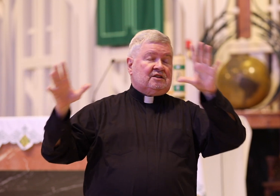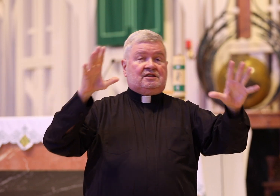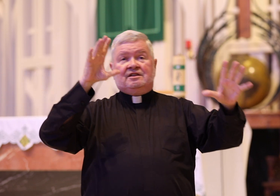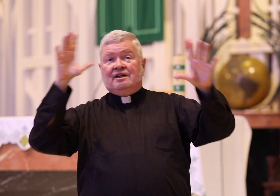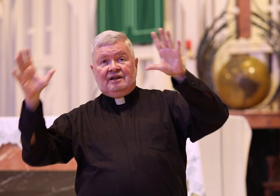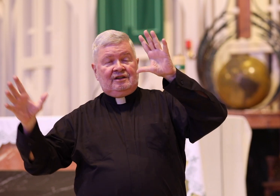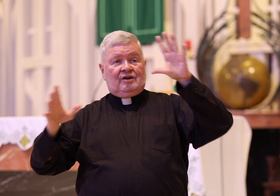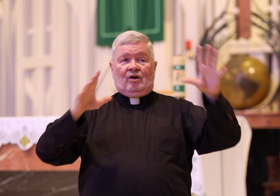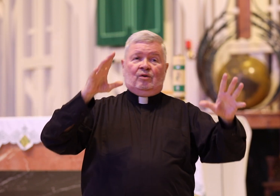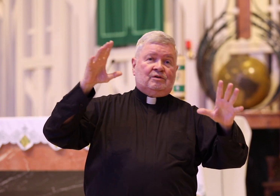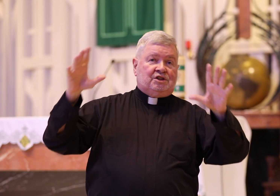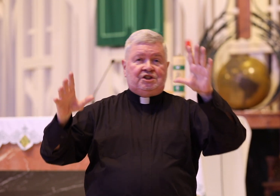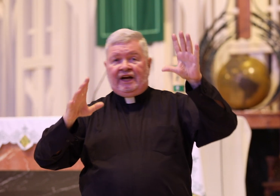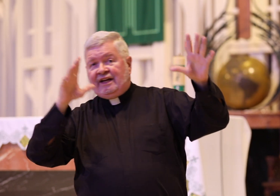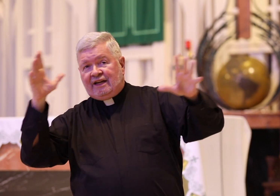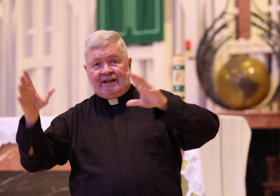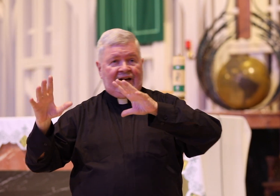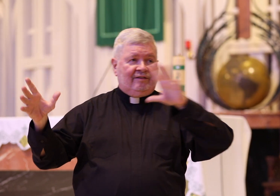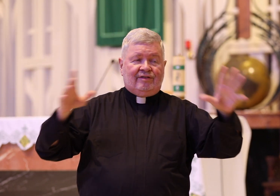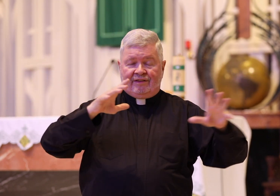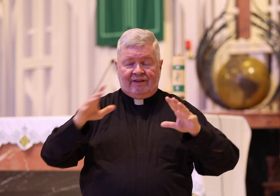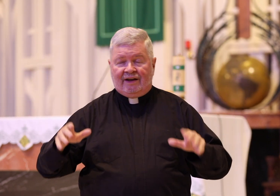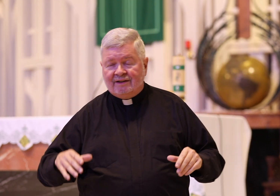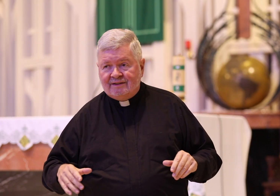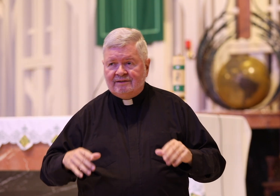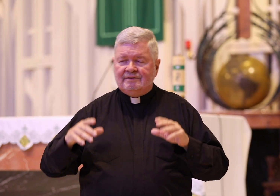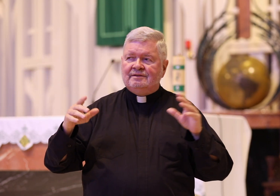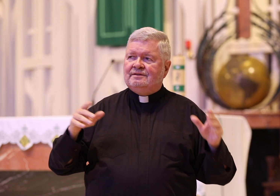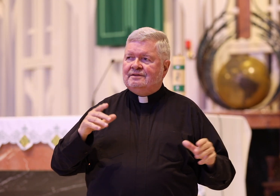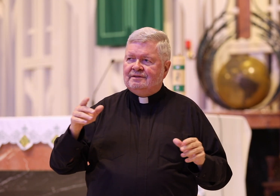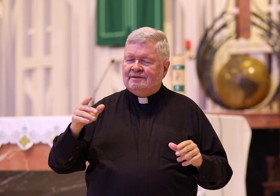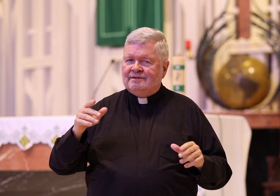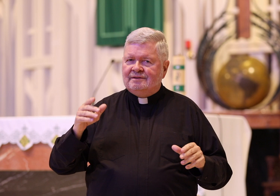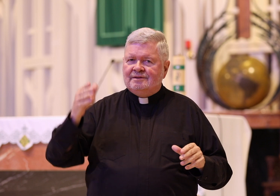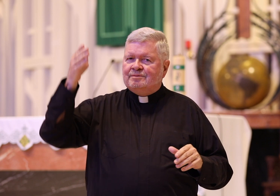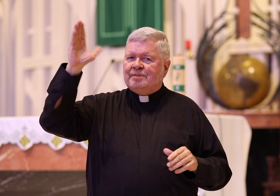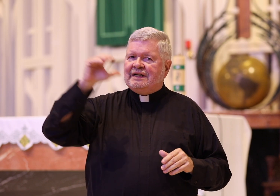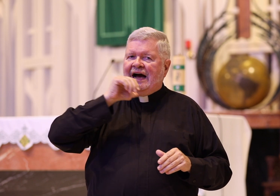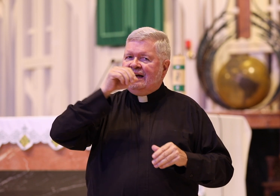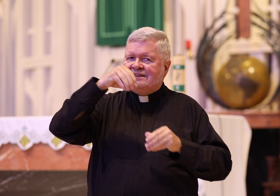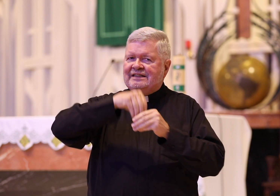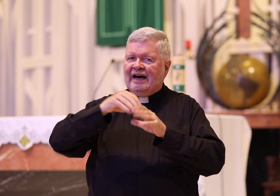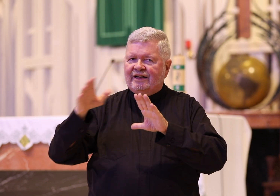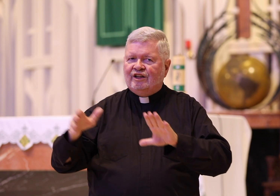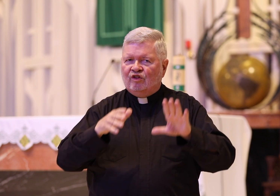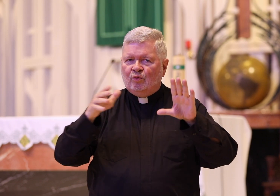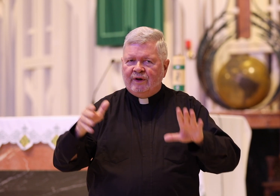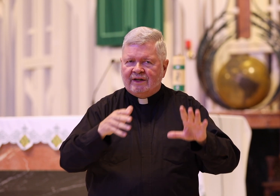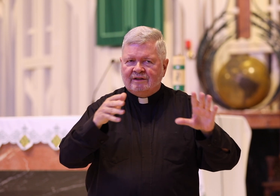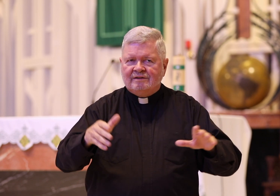just, shaking everything. But God is not in the wind.